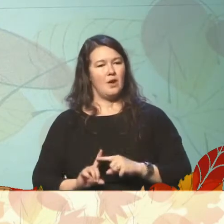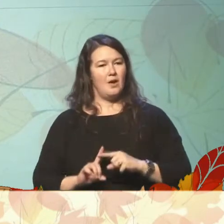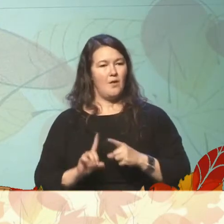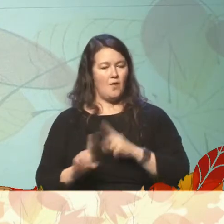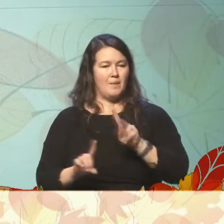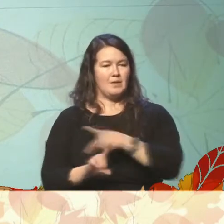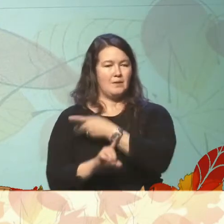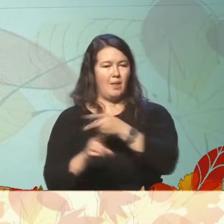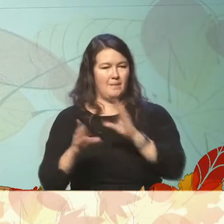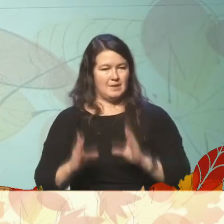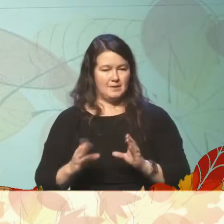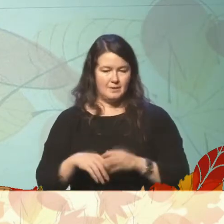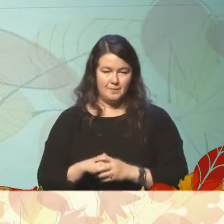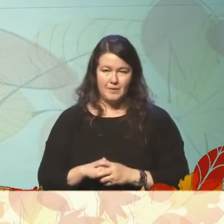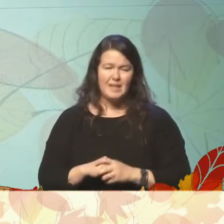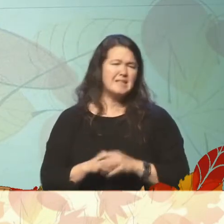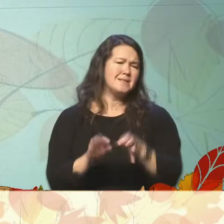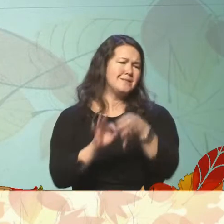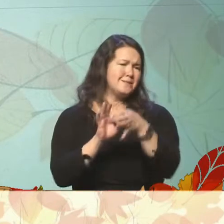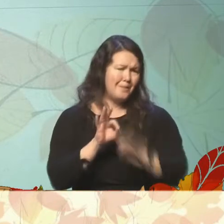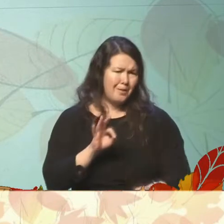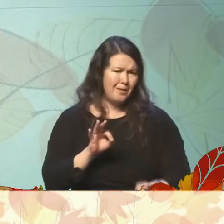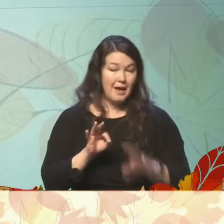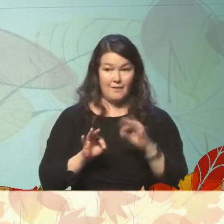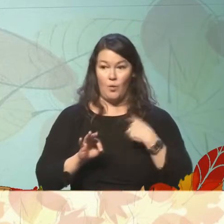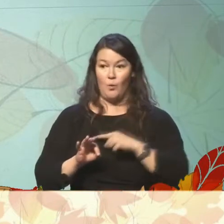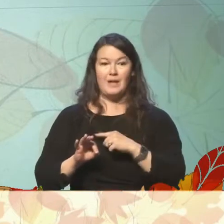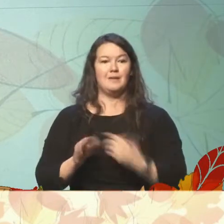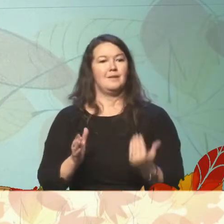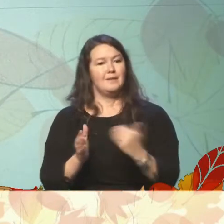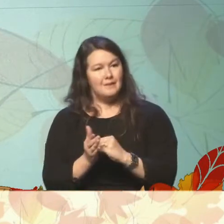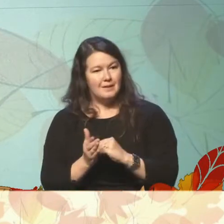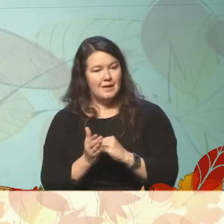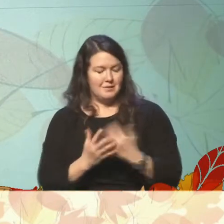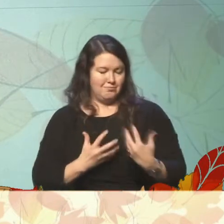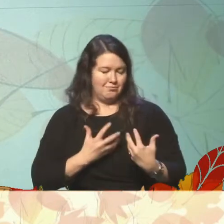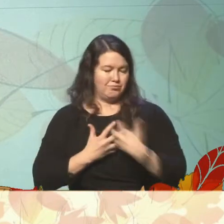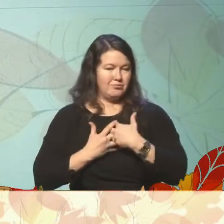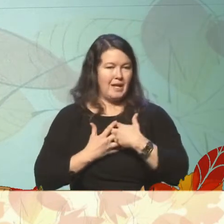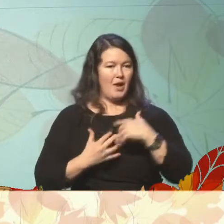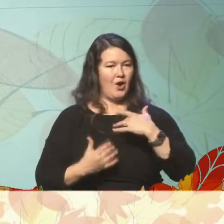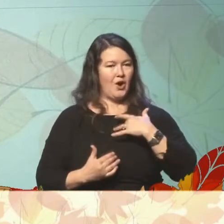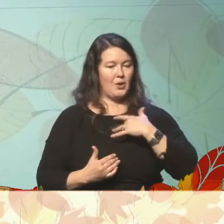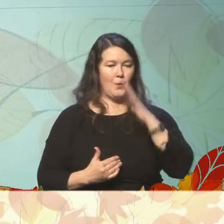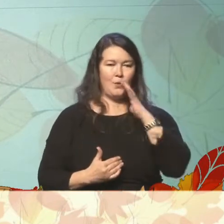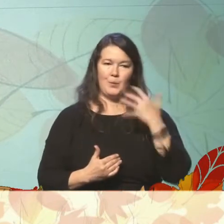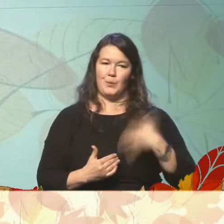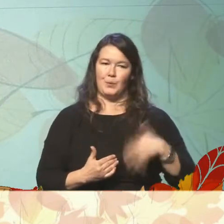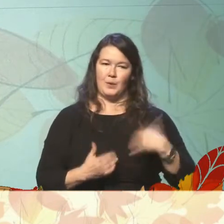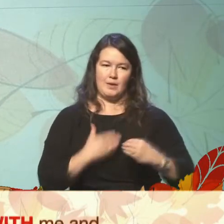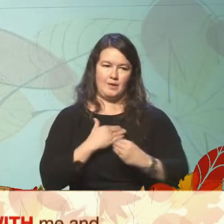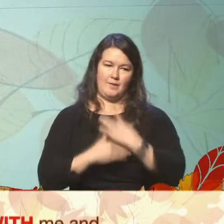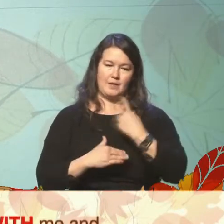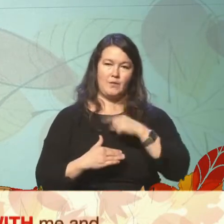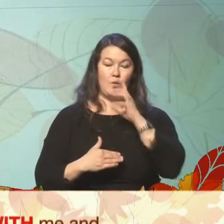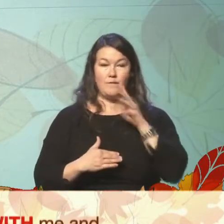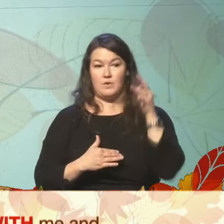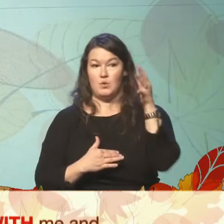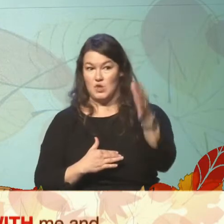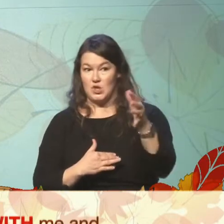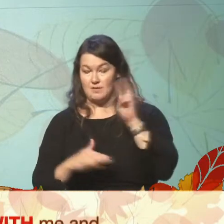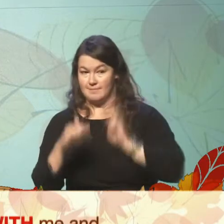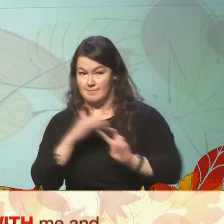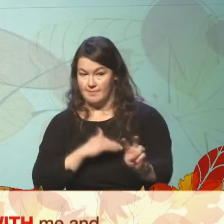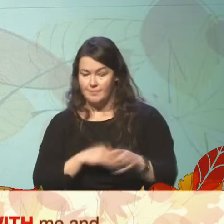is a simple mantra that I think if we were to say it and get it in our hearts, it would make a huge difference as we think about the future. And that is this: